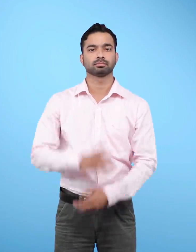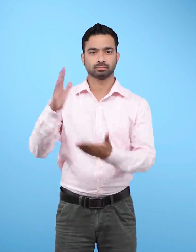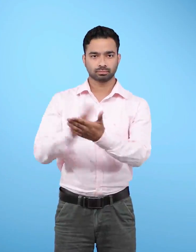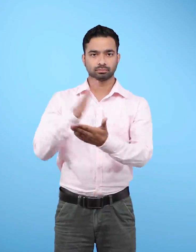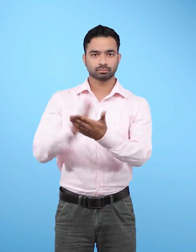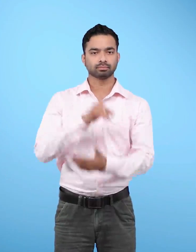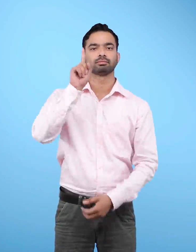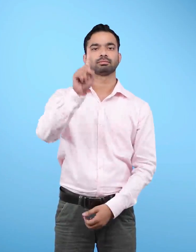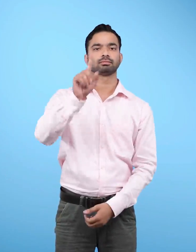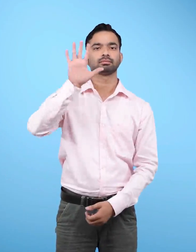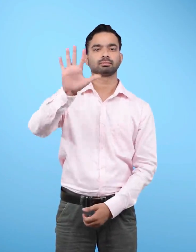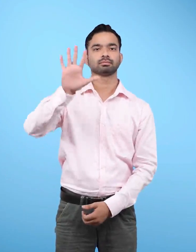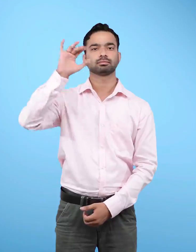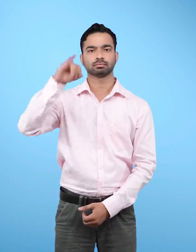Page 156.